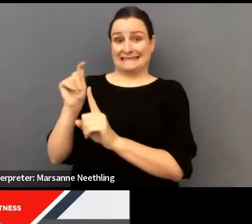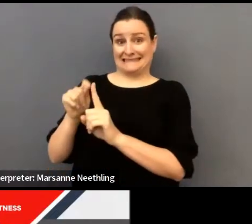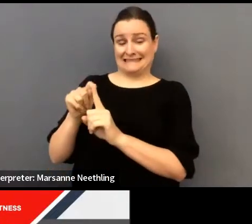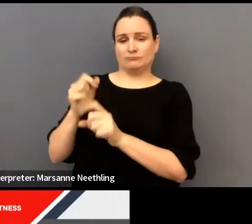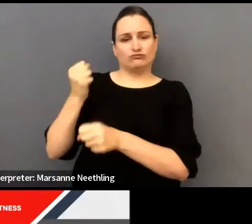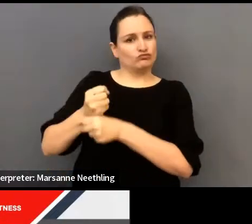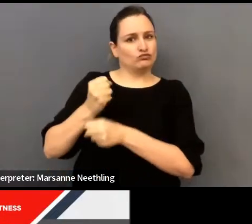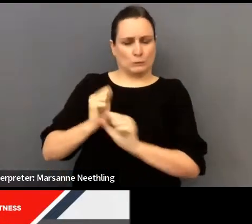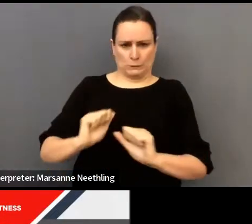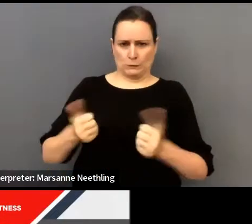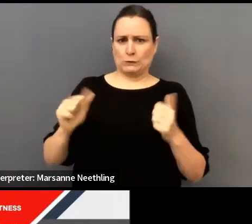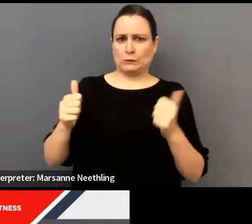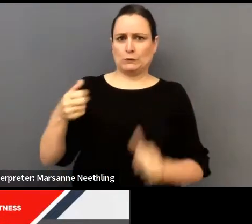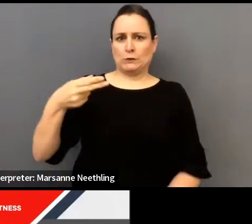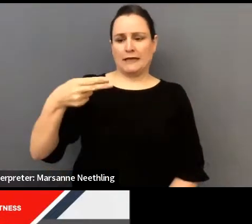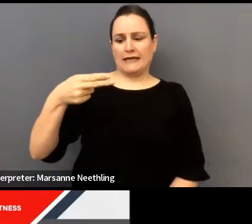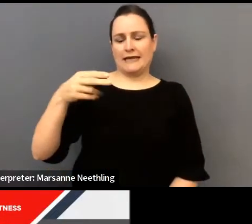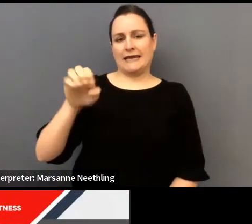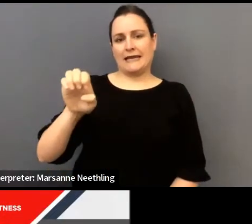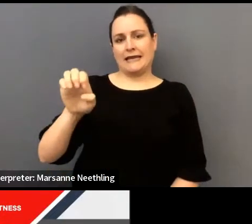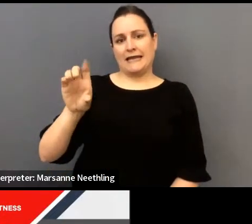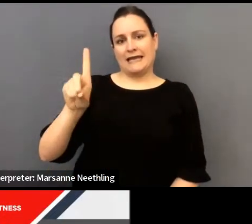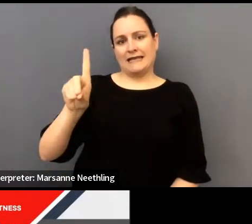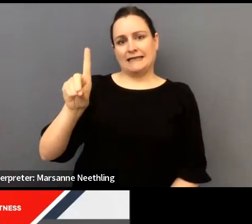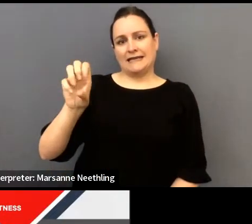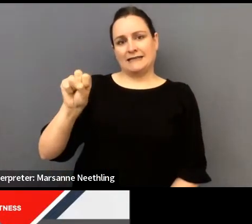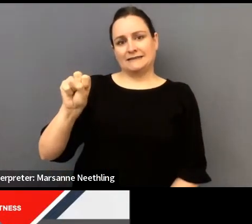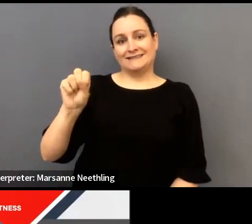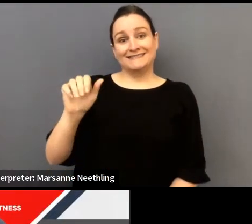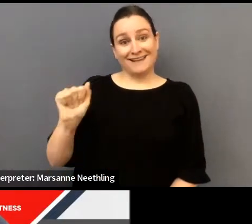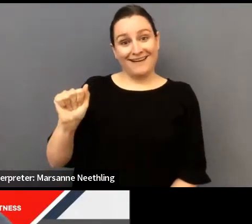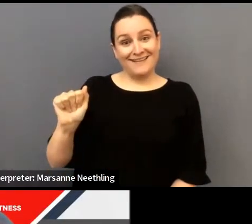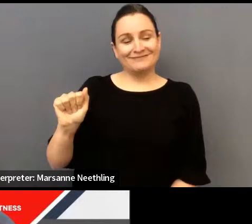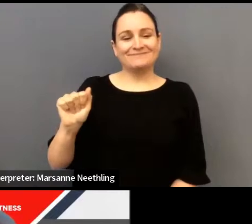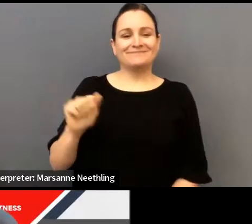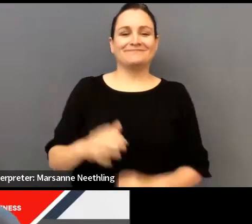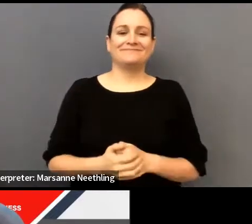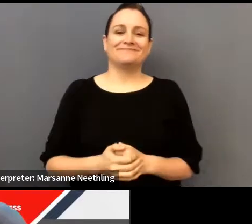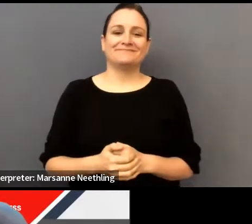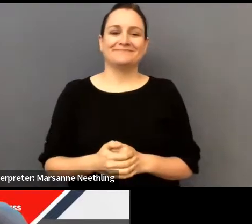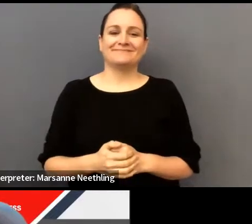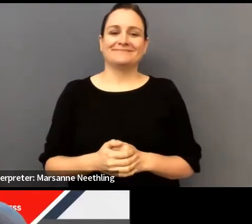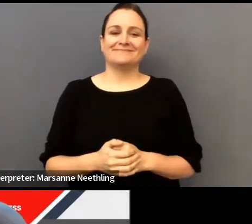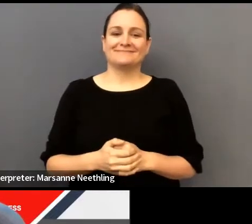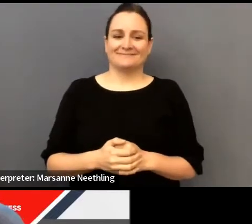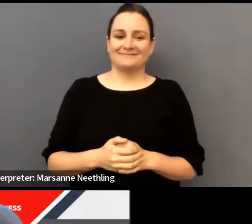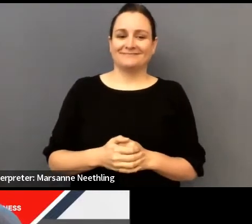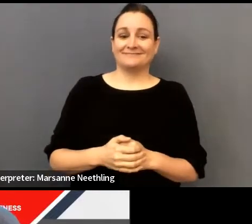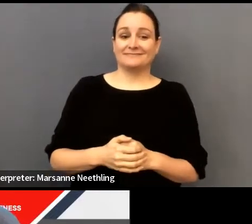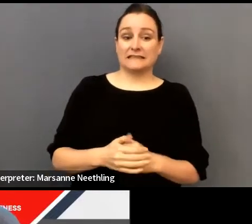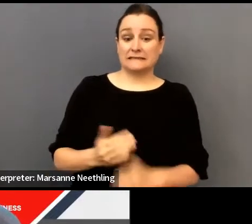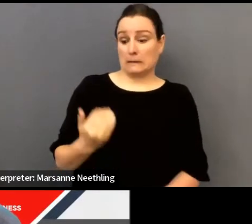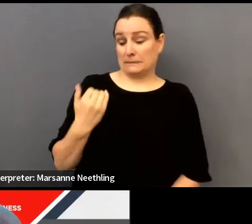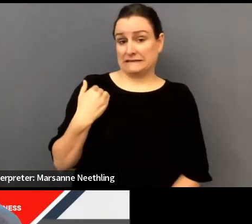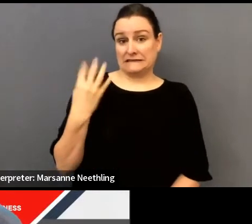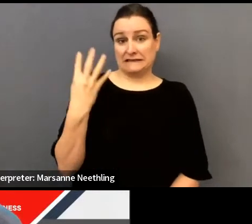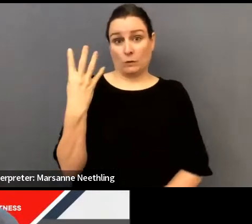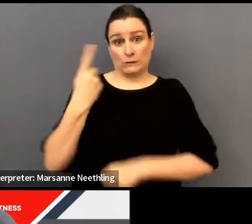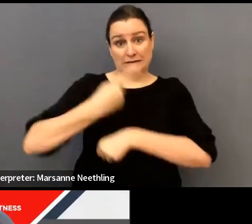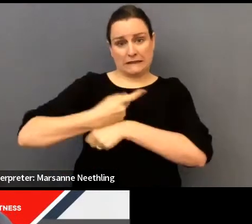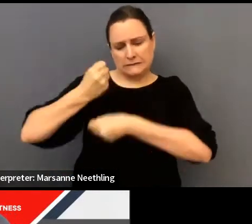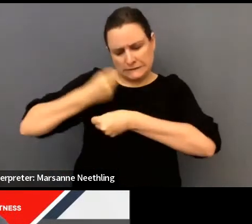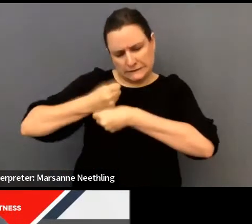together, and just got back from a very 4 days of grueling work. Marcia is